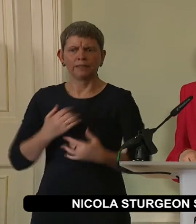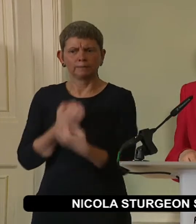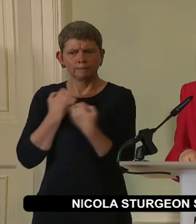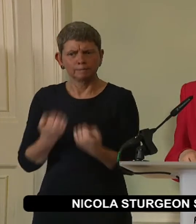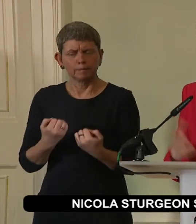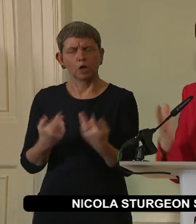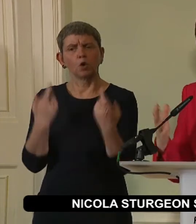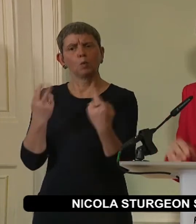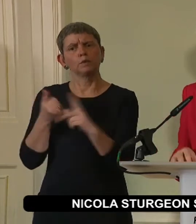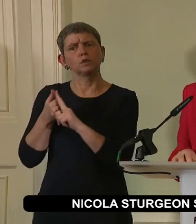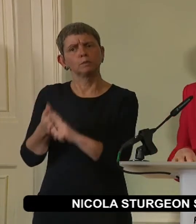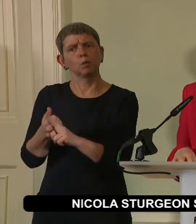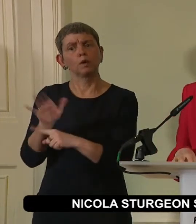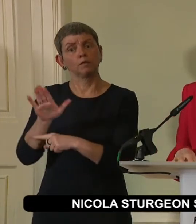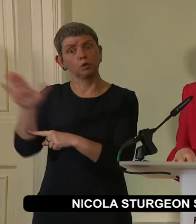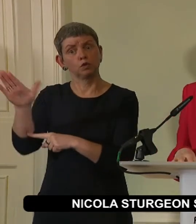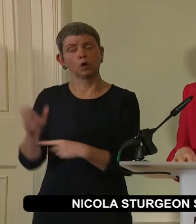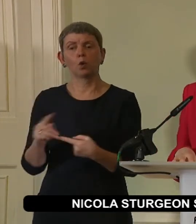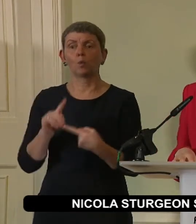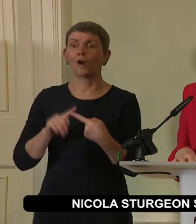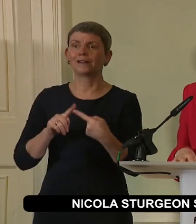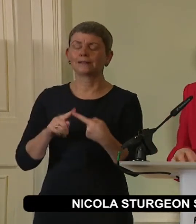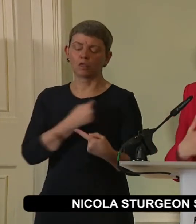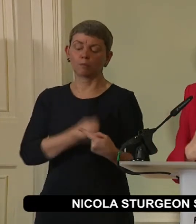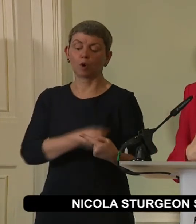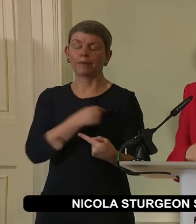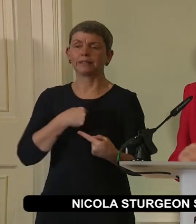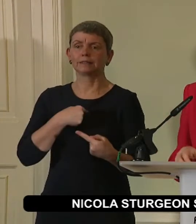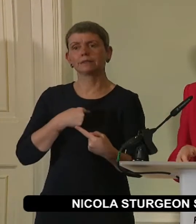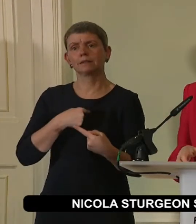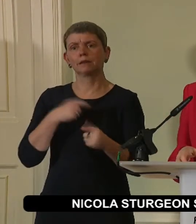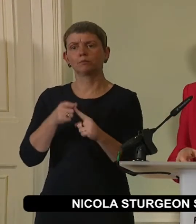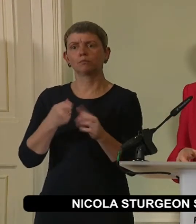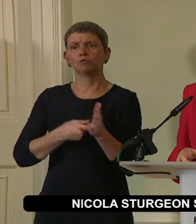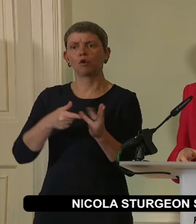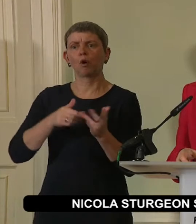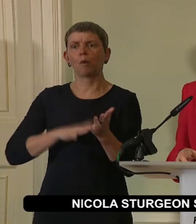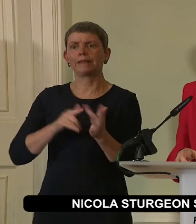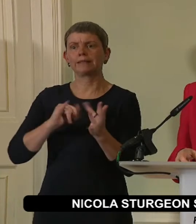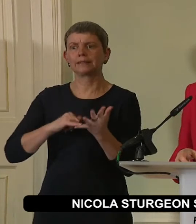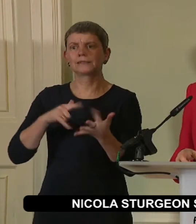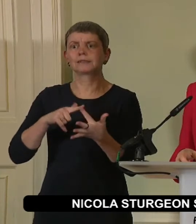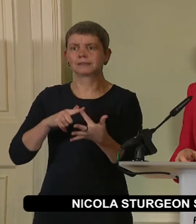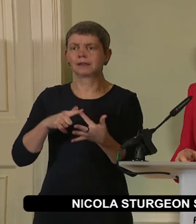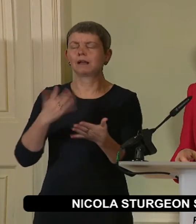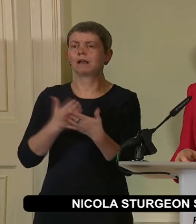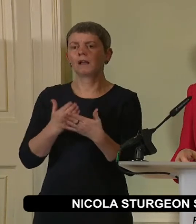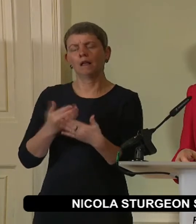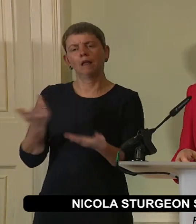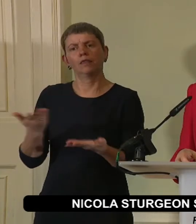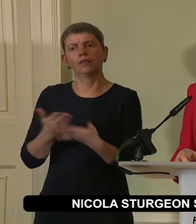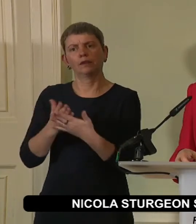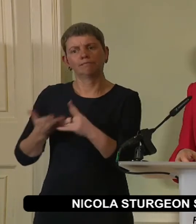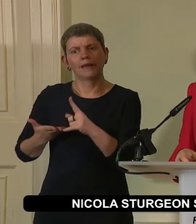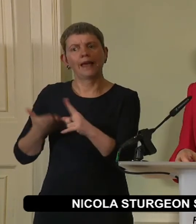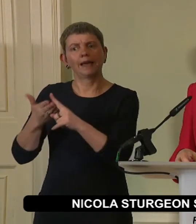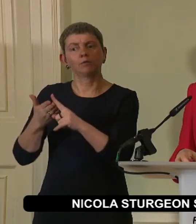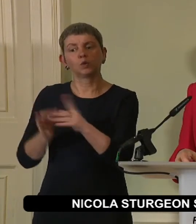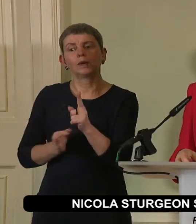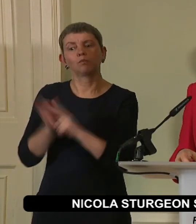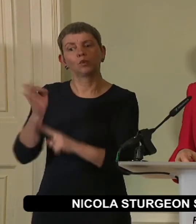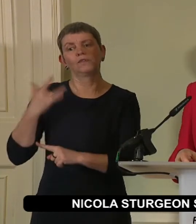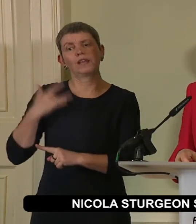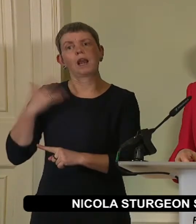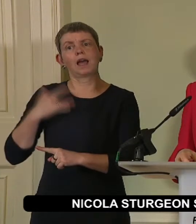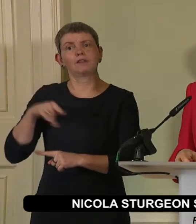future. One of these is the promise, the national mission so close to my heart to improve the life chances of care experienced young people and